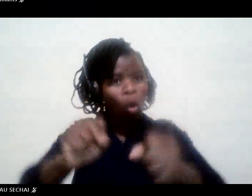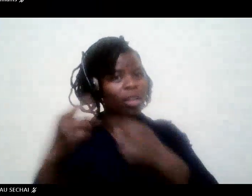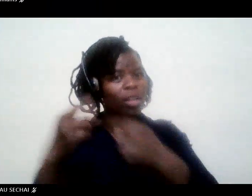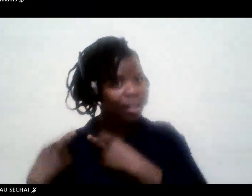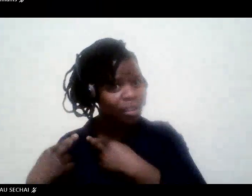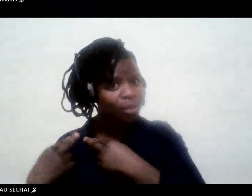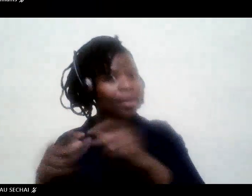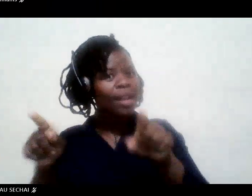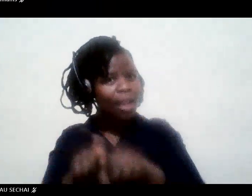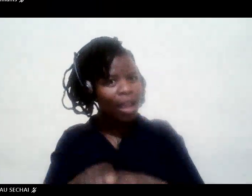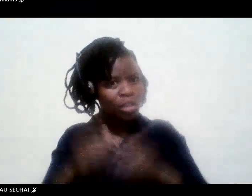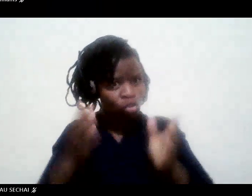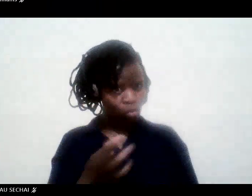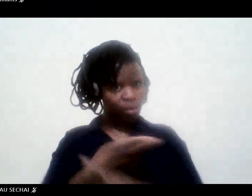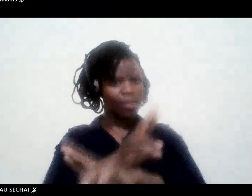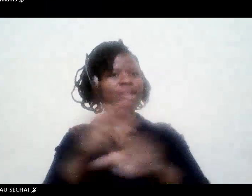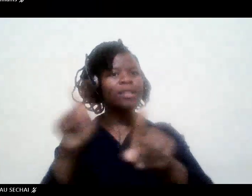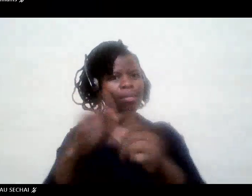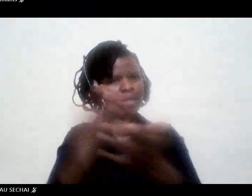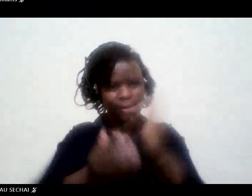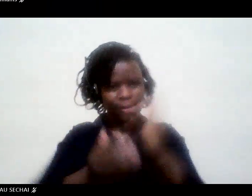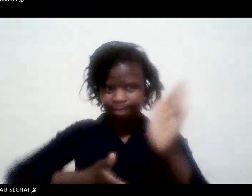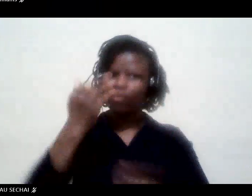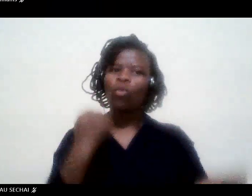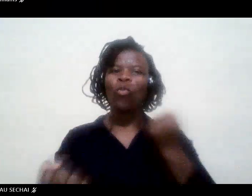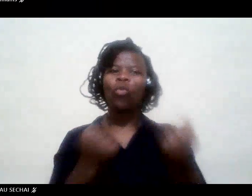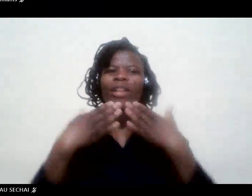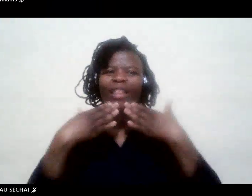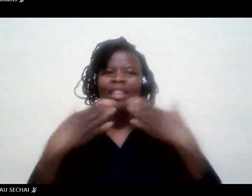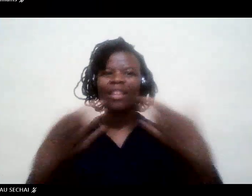the human rights and take them to court. Thank you.